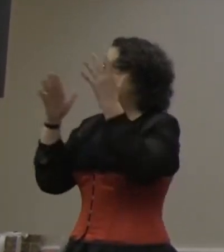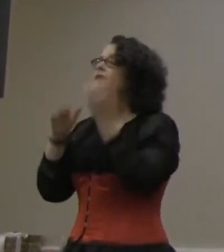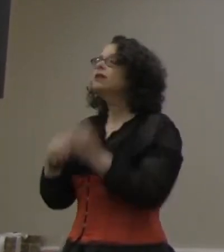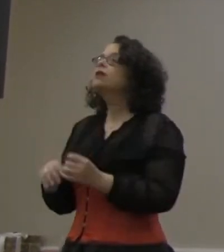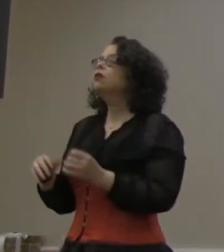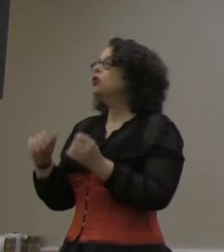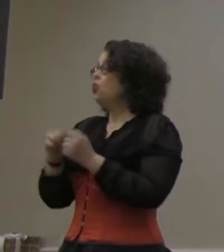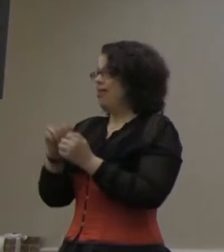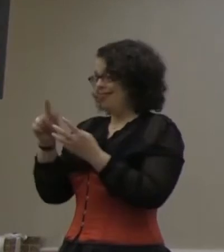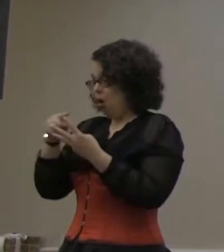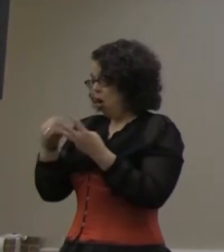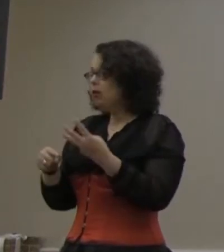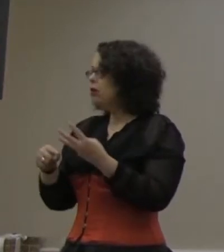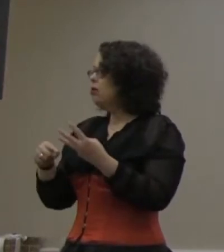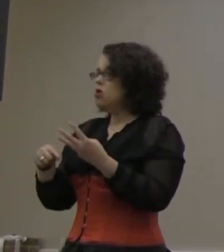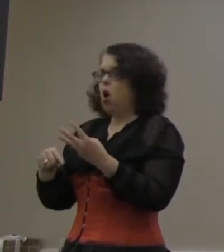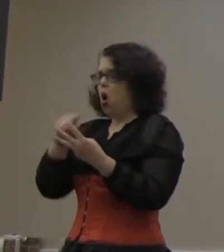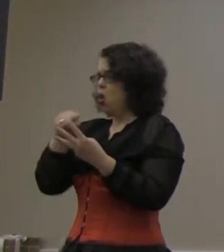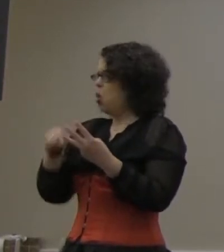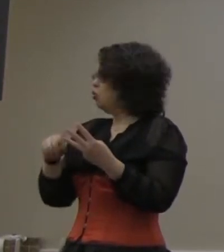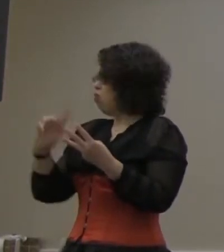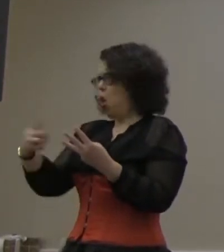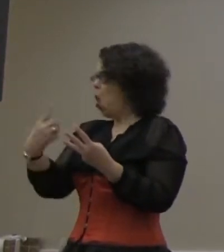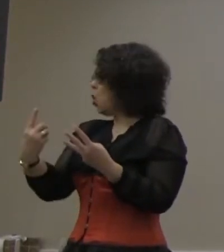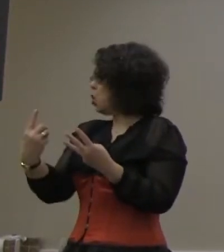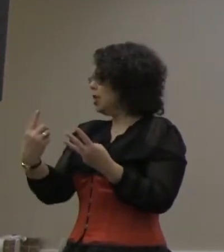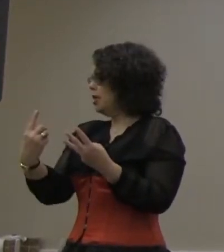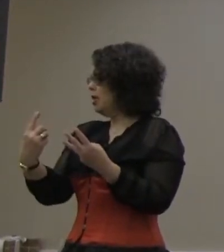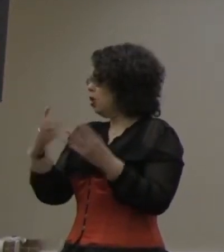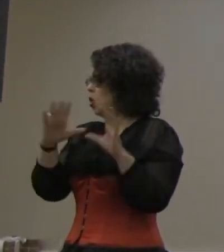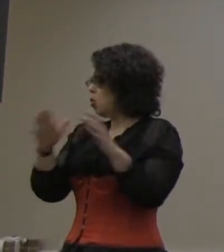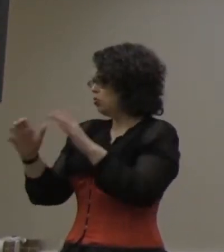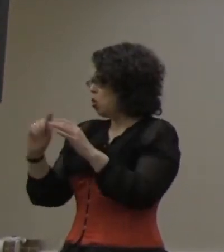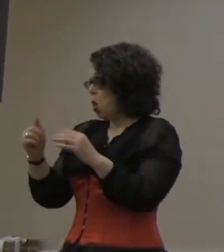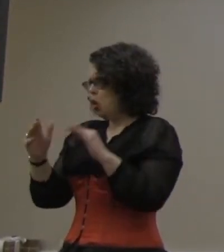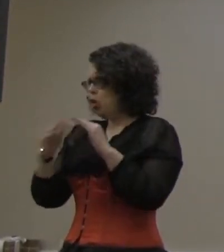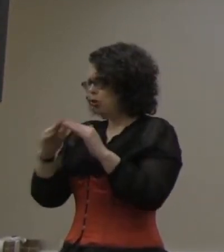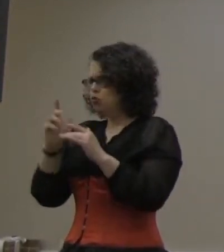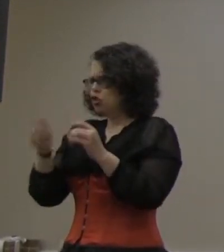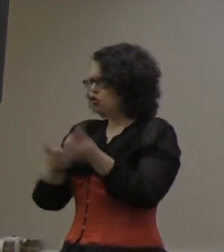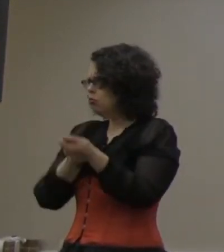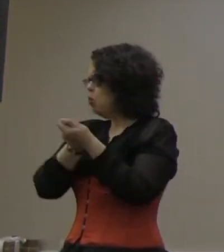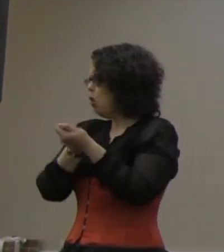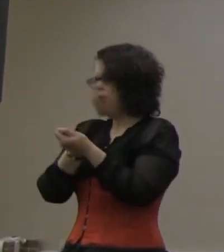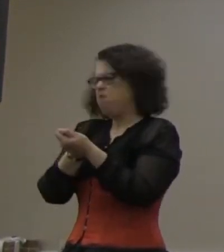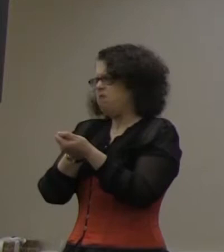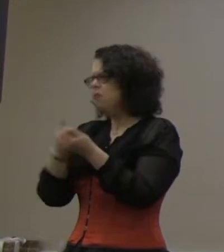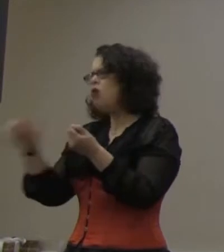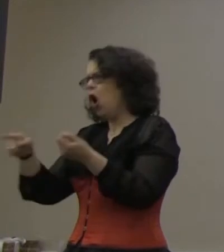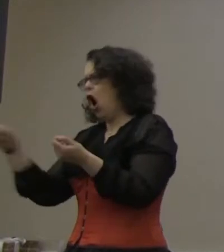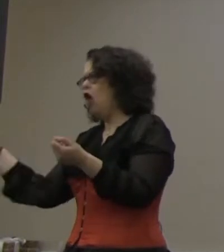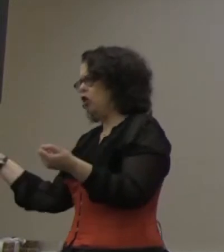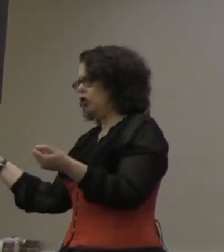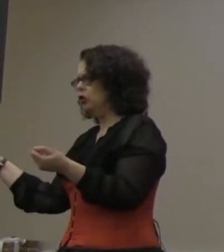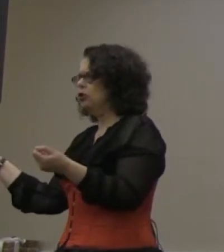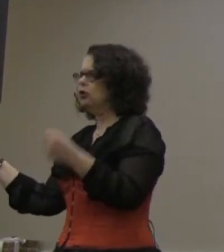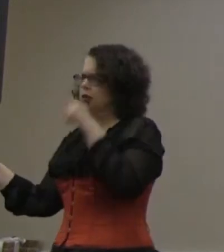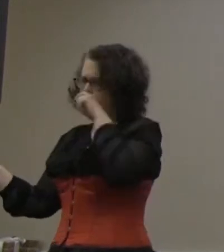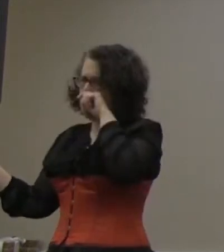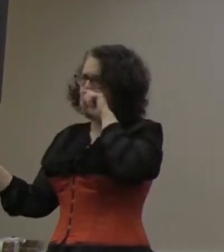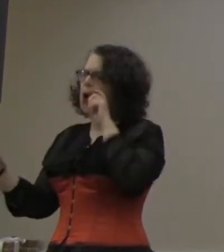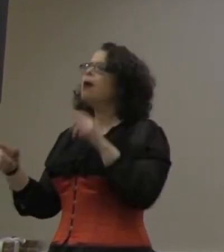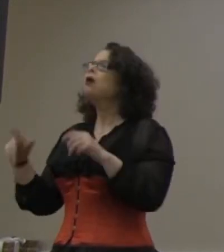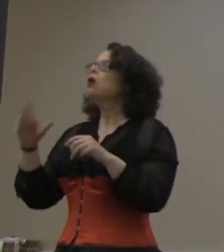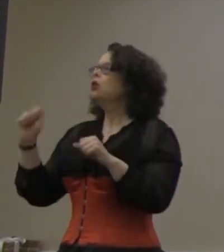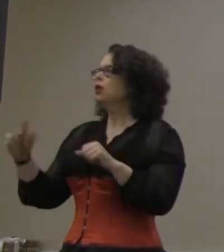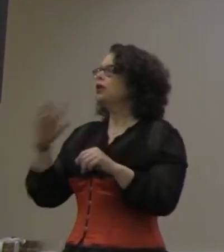imply that these are the only organizations or communities with whom we should align ourselves. We could talk